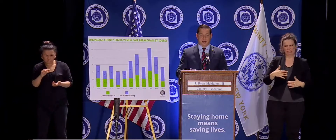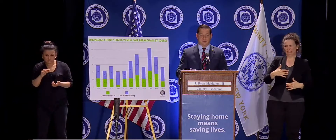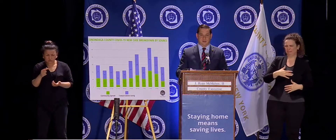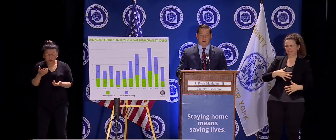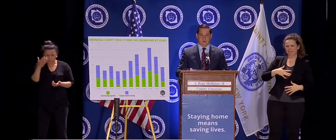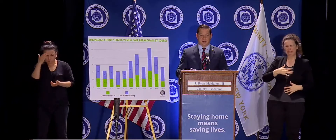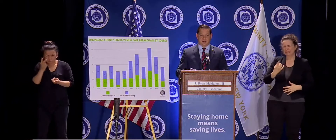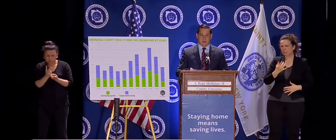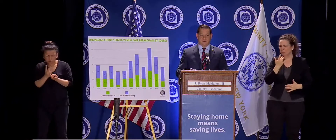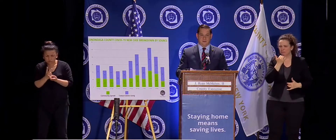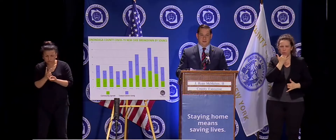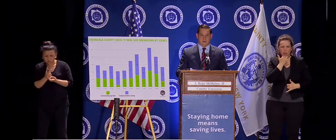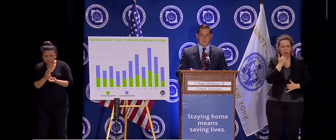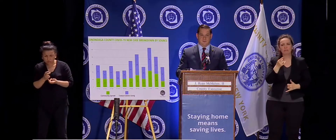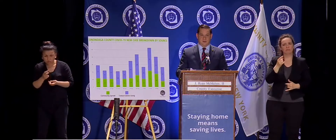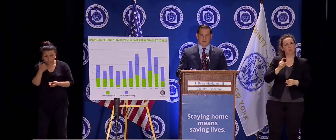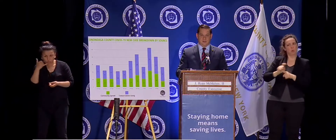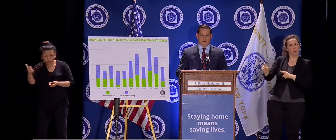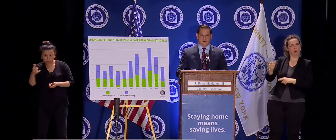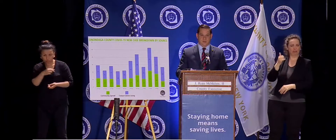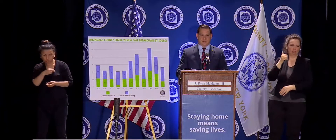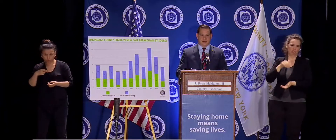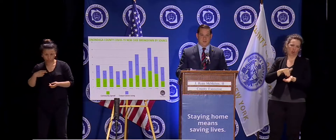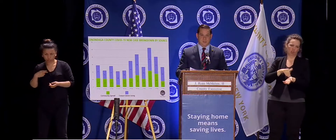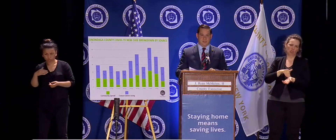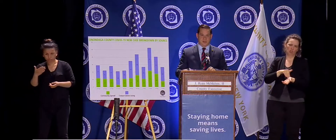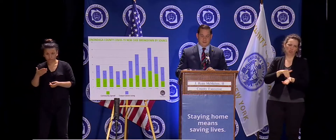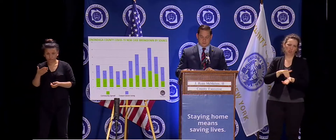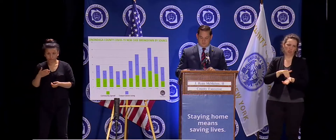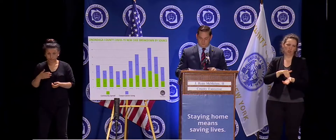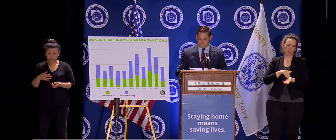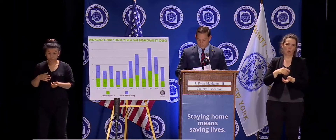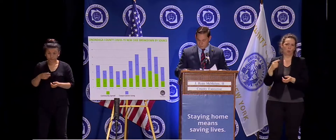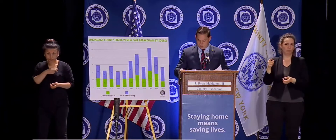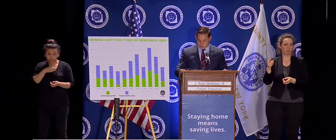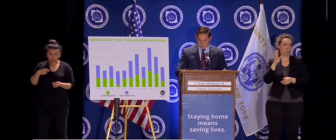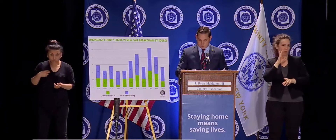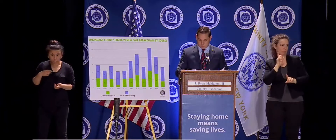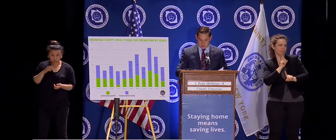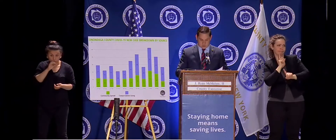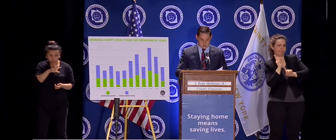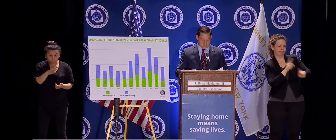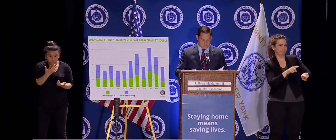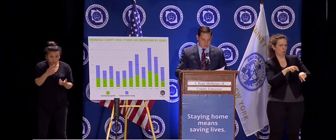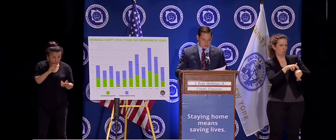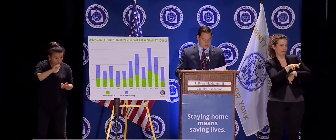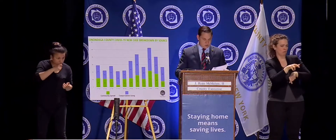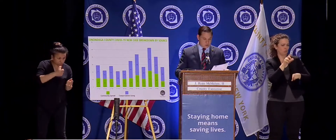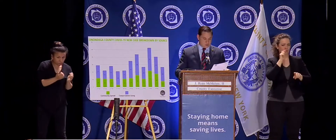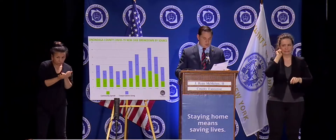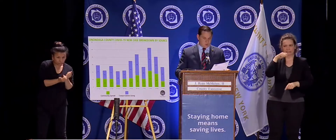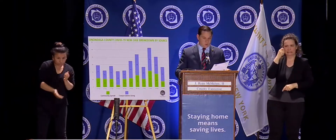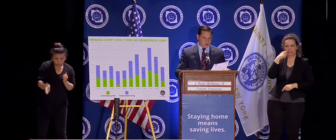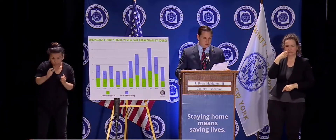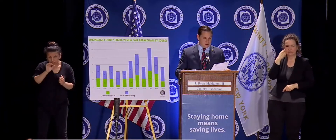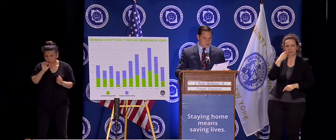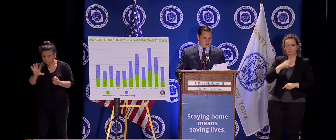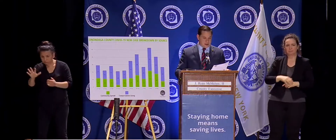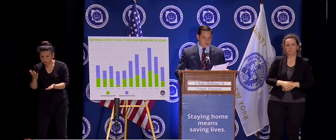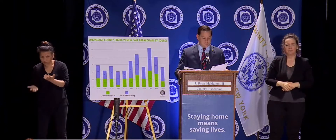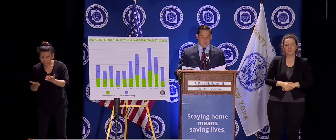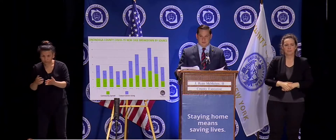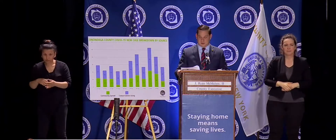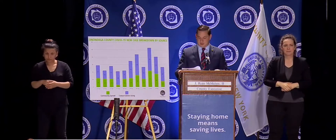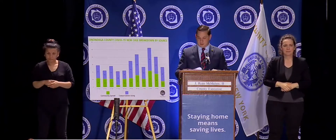contact your doctor, and then if they feel it necessary for you to get a test, we get you tested. The press release says, yes, they were wearing a mask. They were wearing a